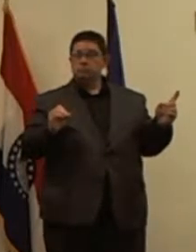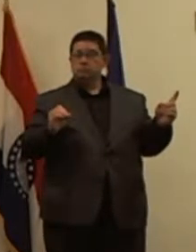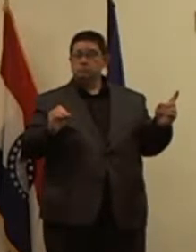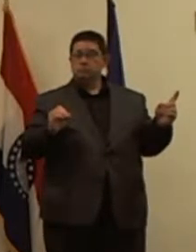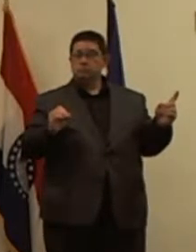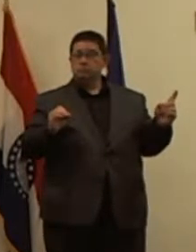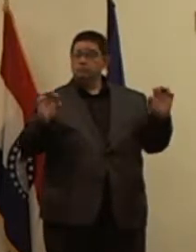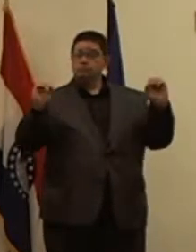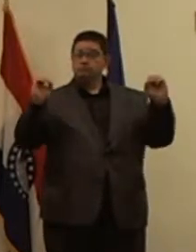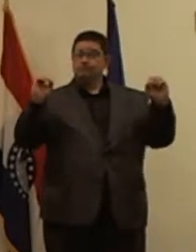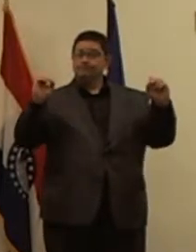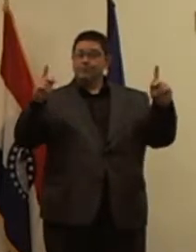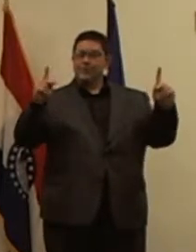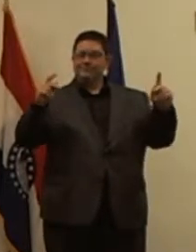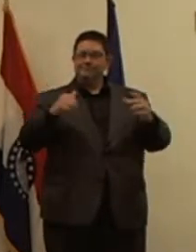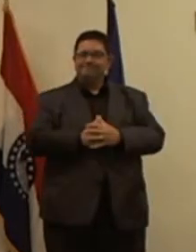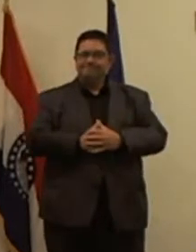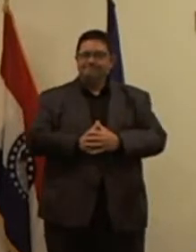Okay.